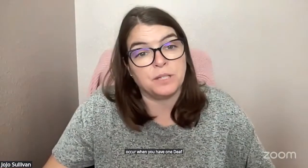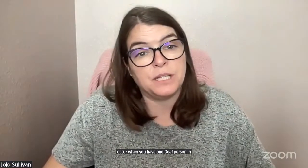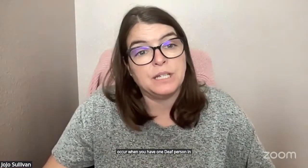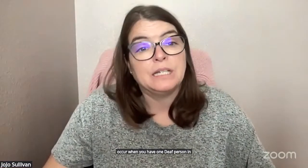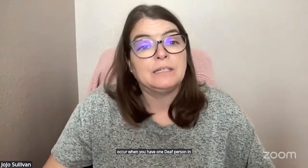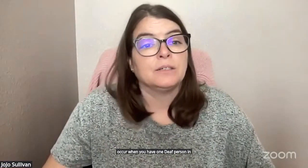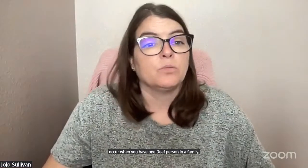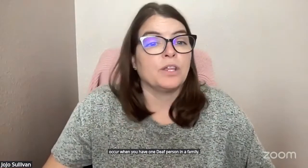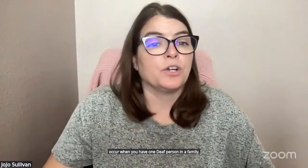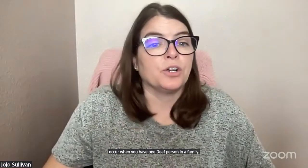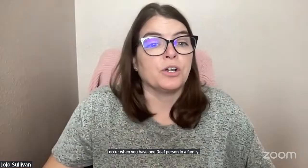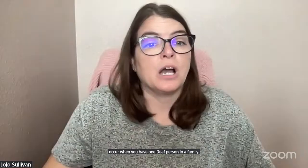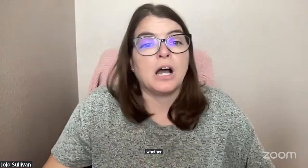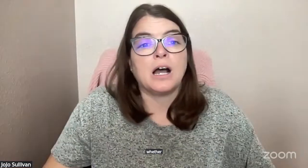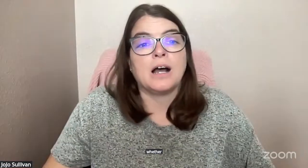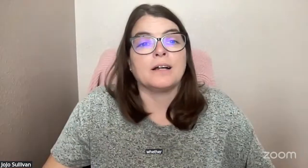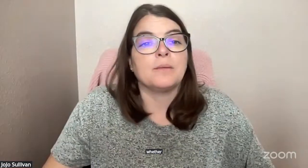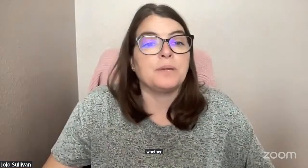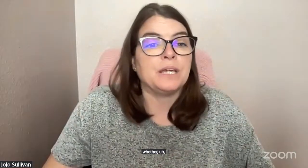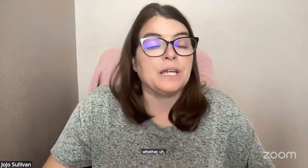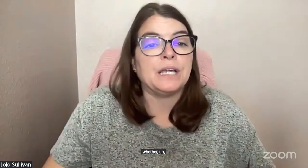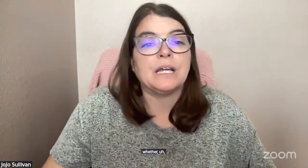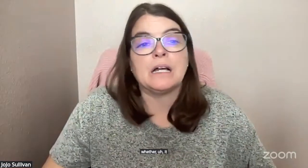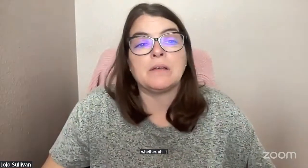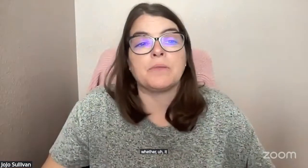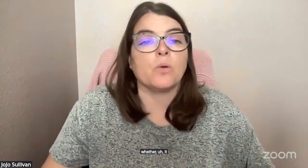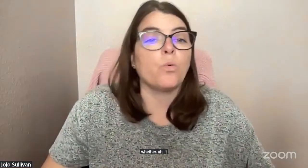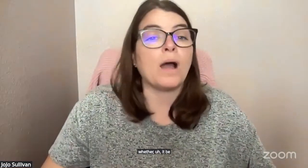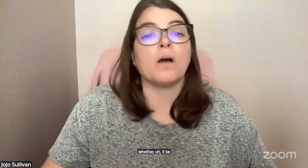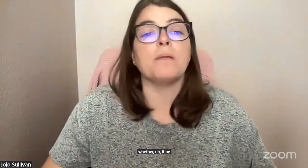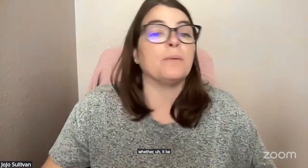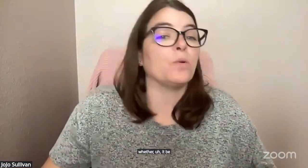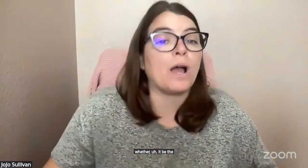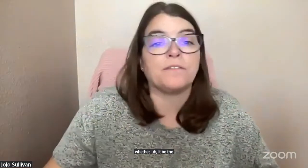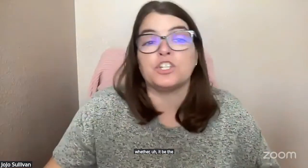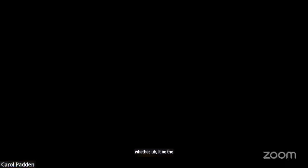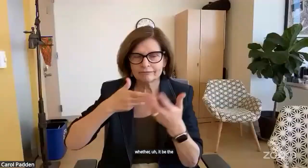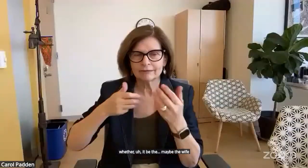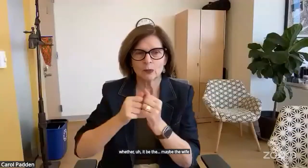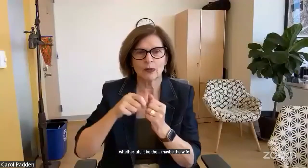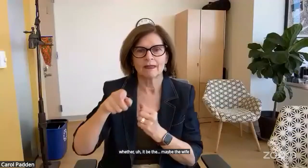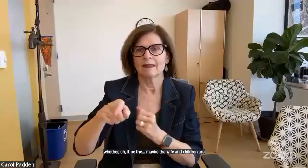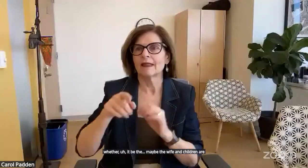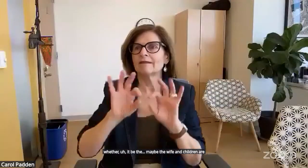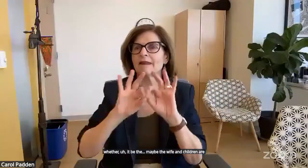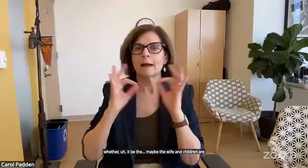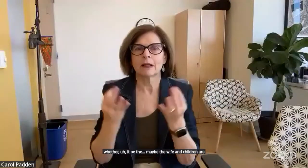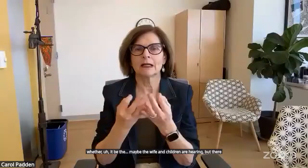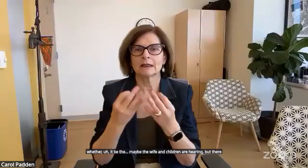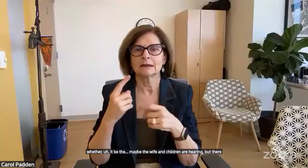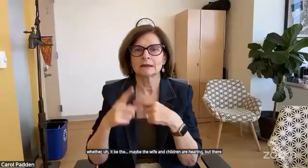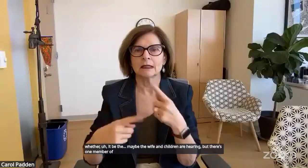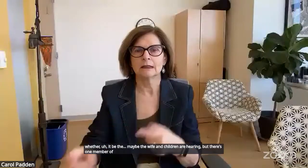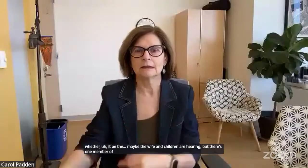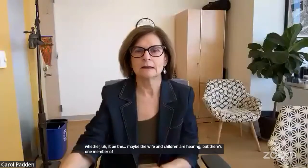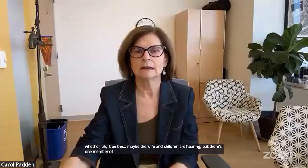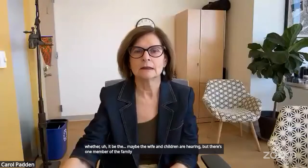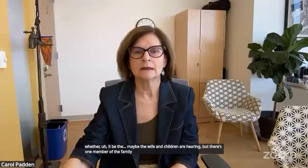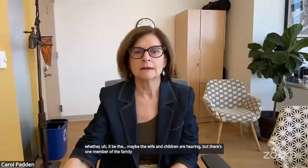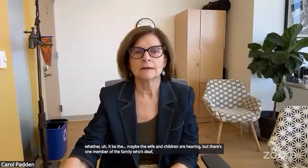family, whether it be maybe the wife and children are hearing, but there's one member of the family who's deaf, and